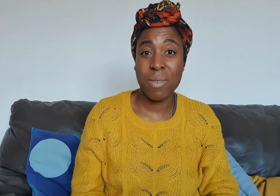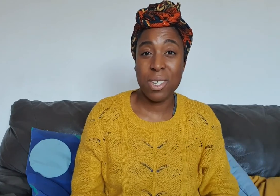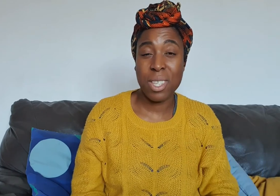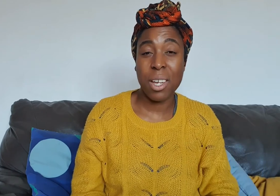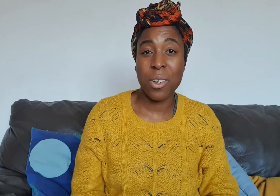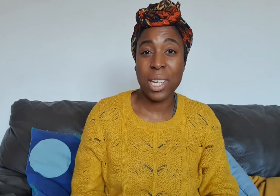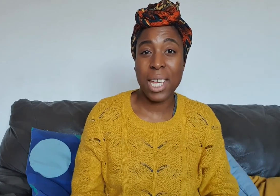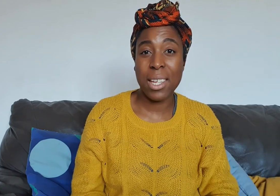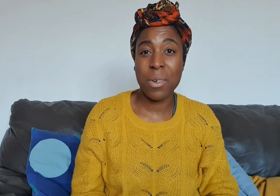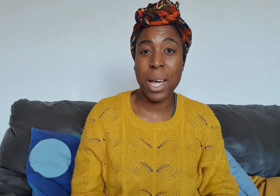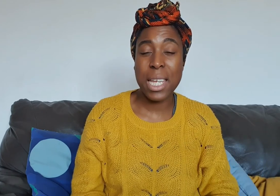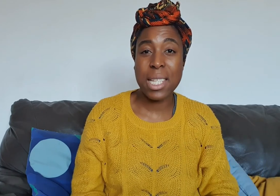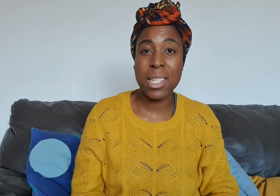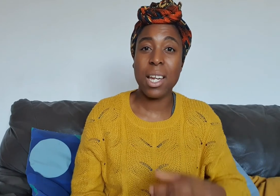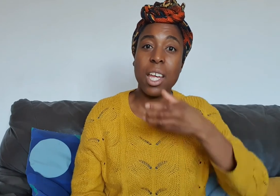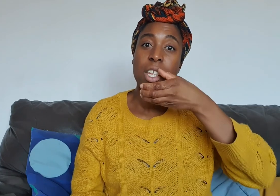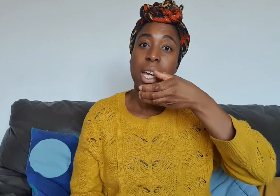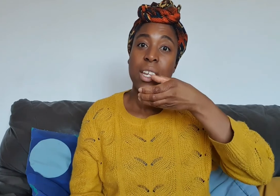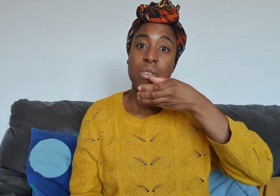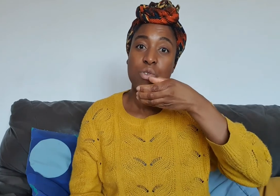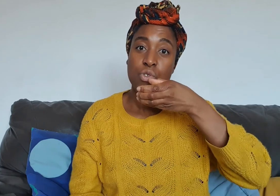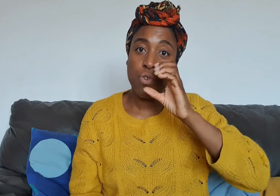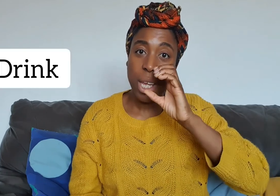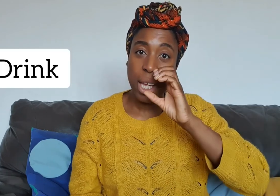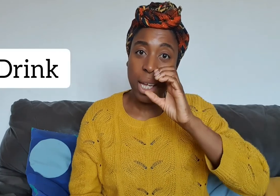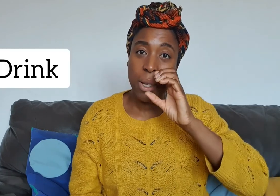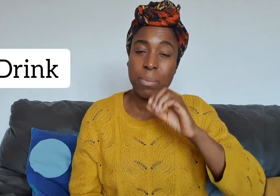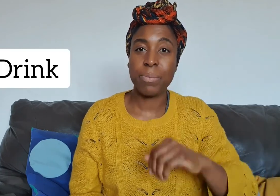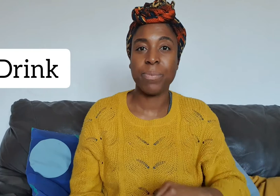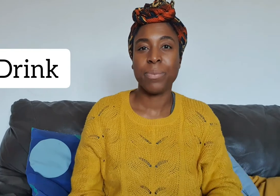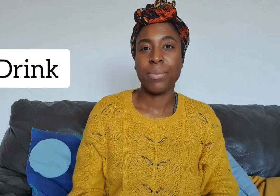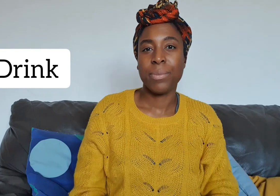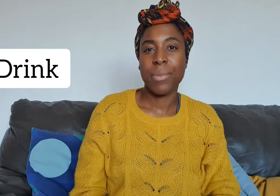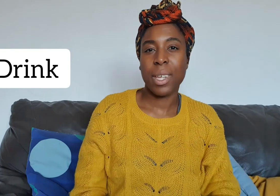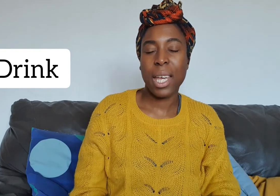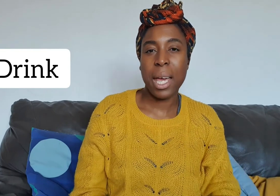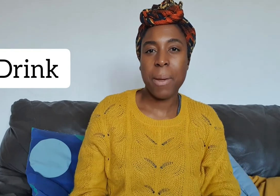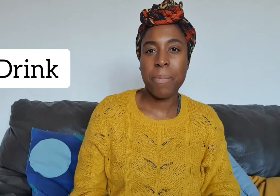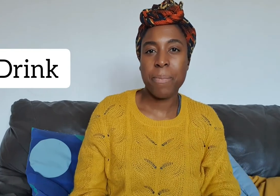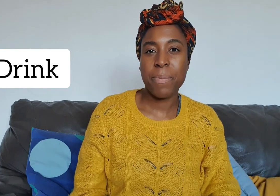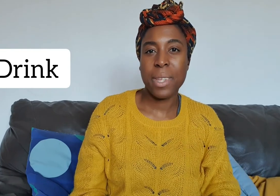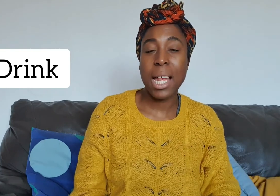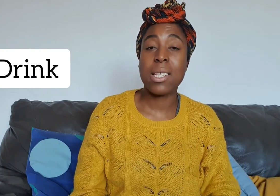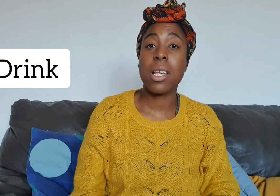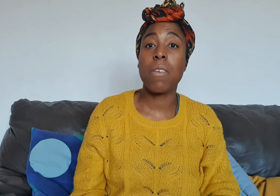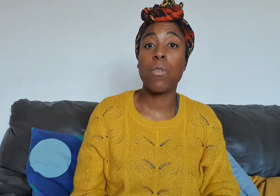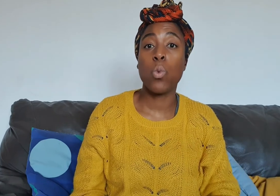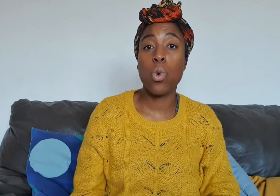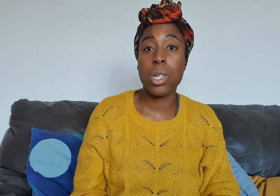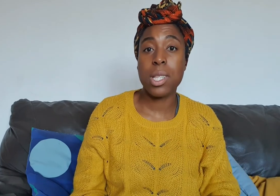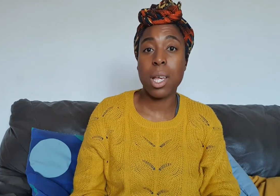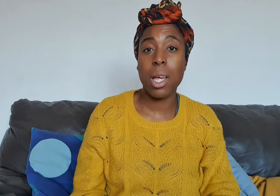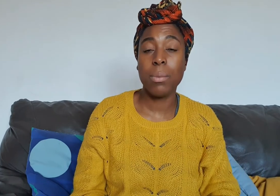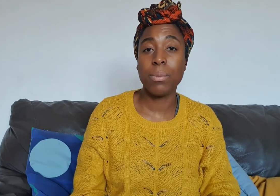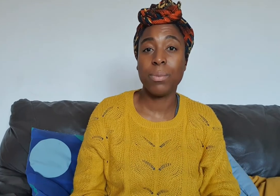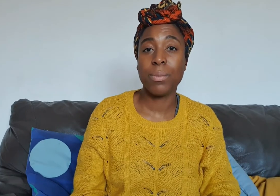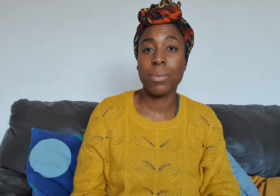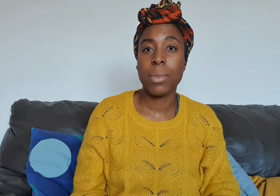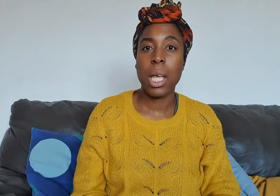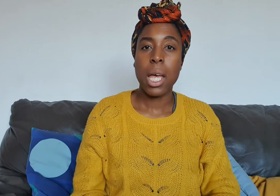which is iconic and quite easy to learn. Drink. Okay. And the sign for water